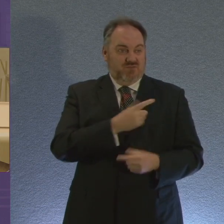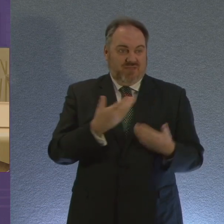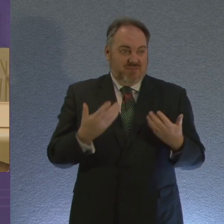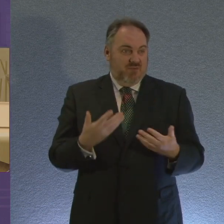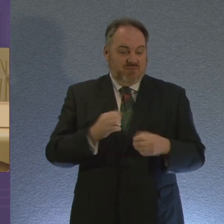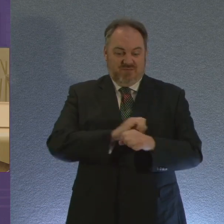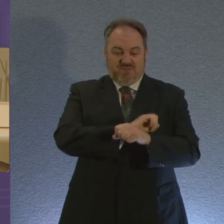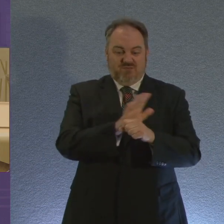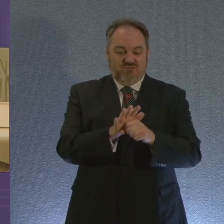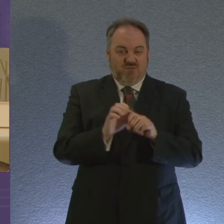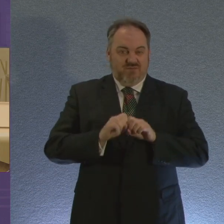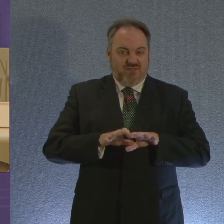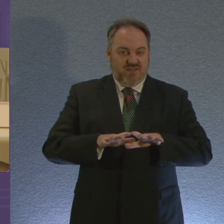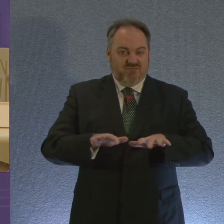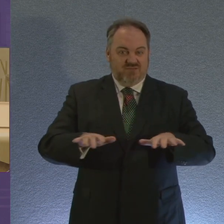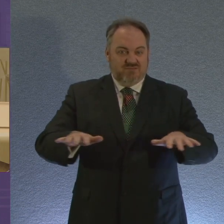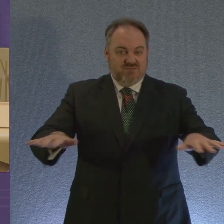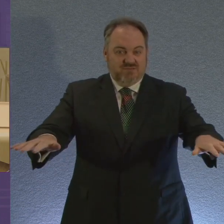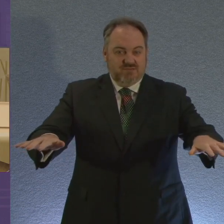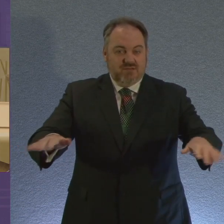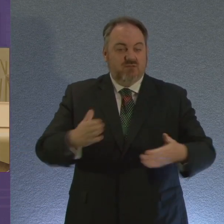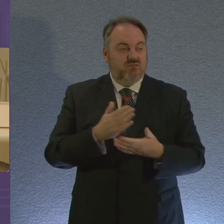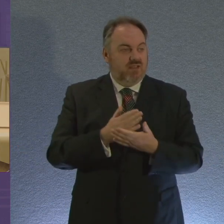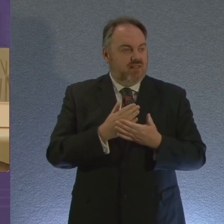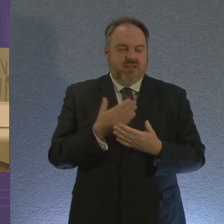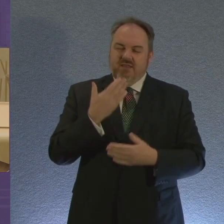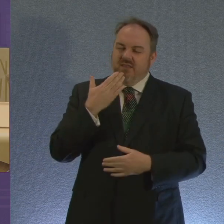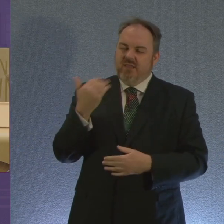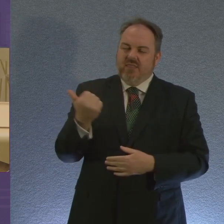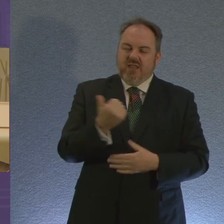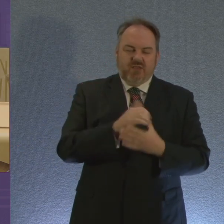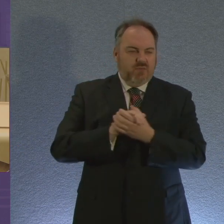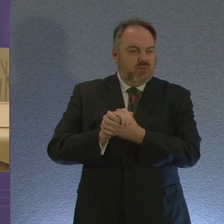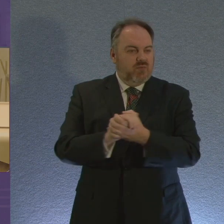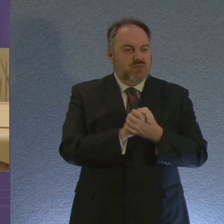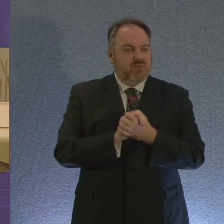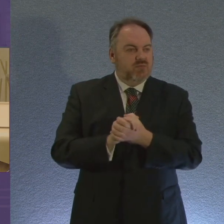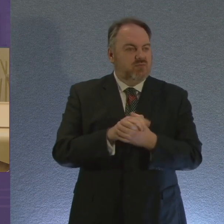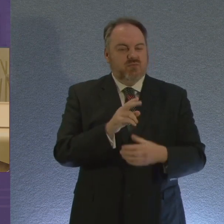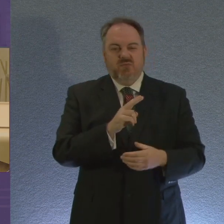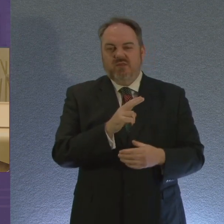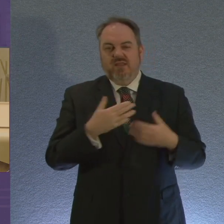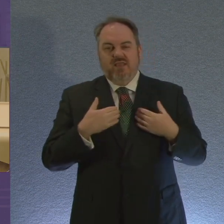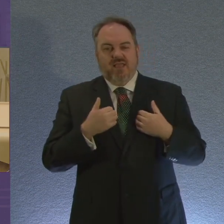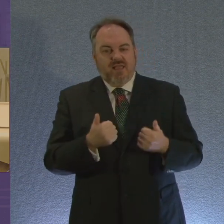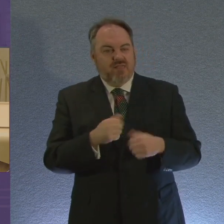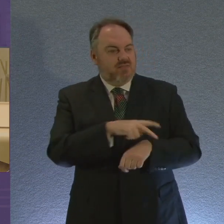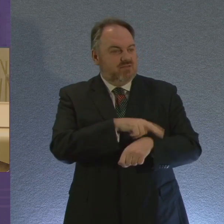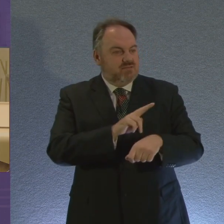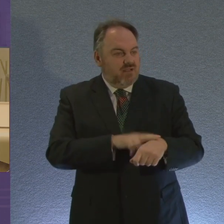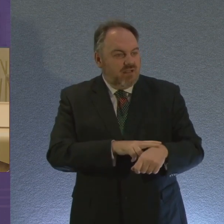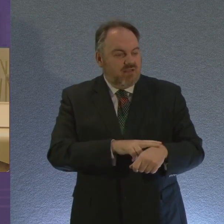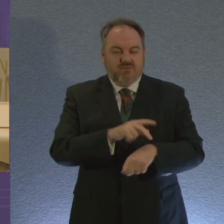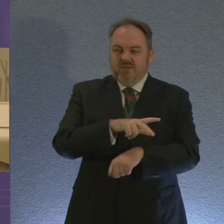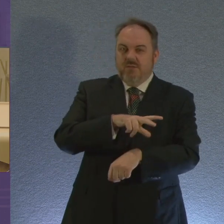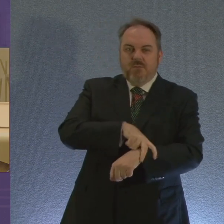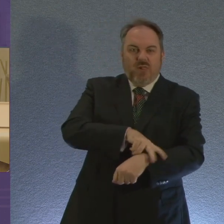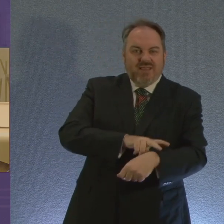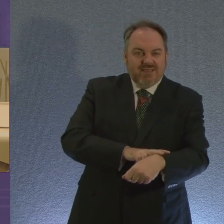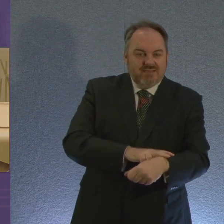necessary. I do want to put on record my thanks to everyone who is working on the front line to actually try to help and save lives and help